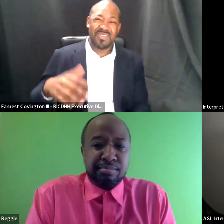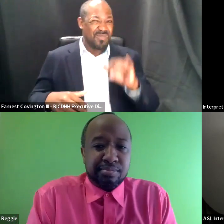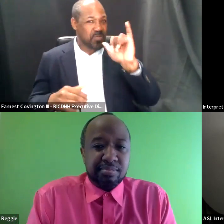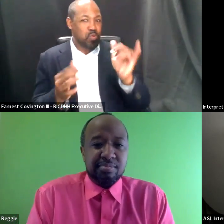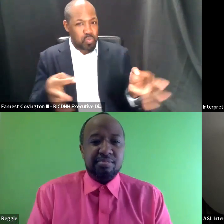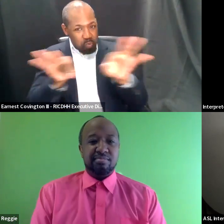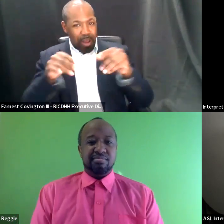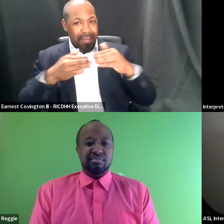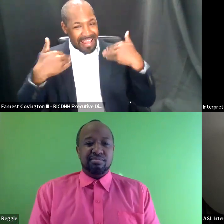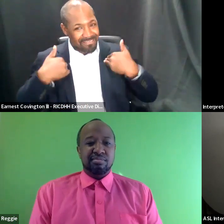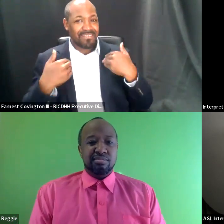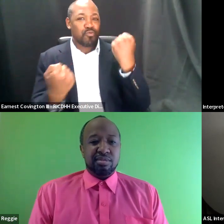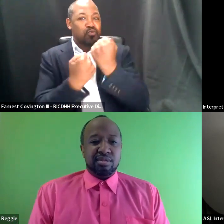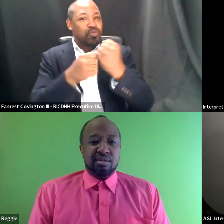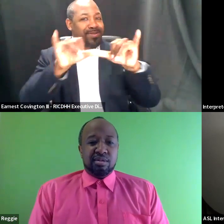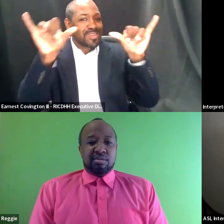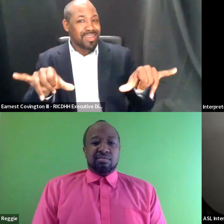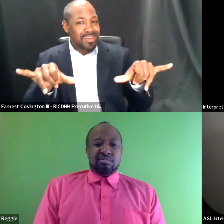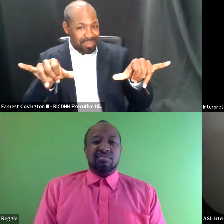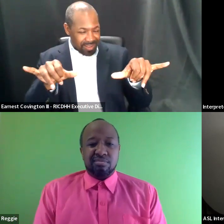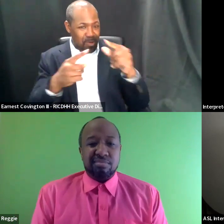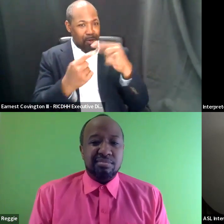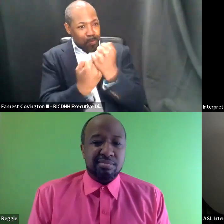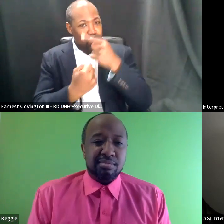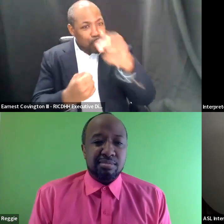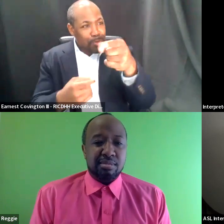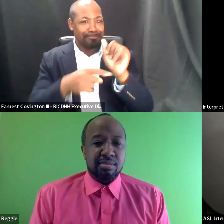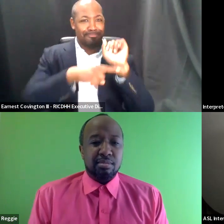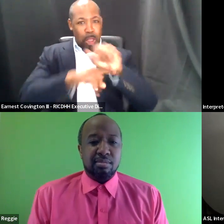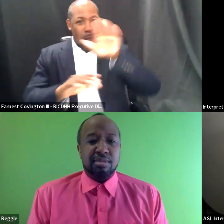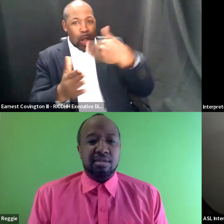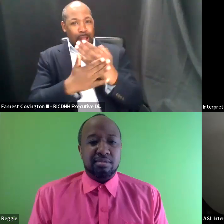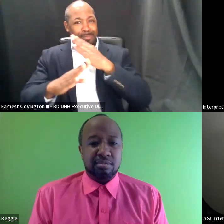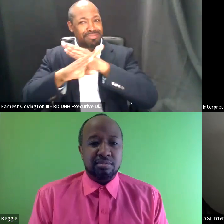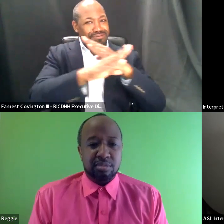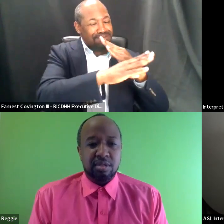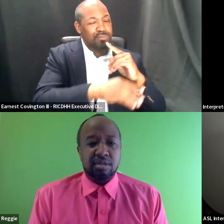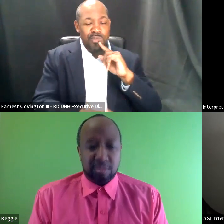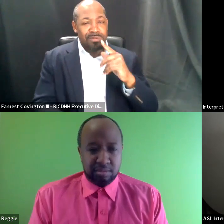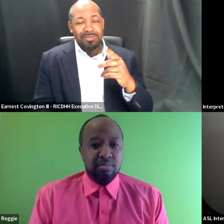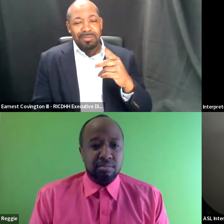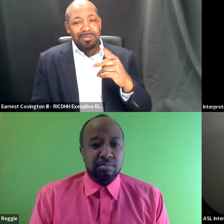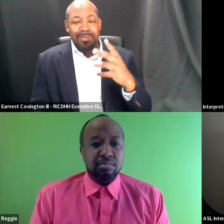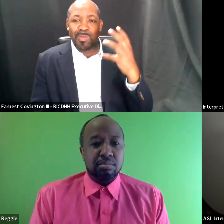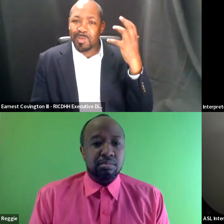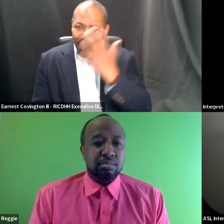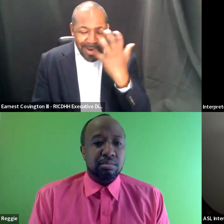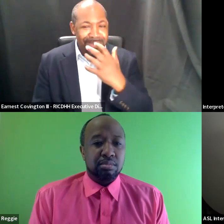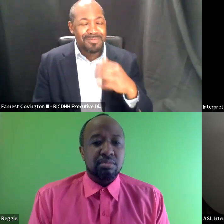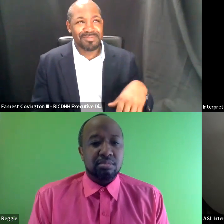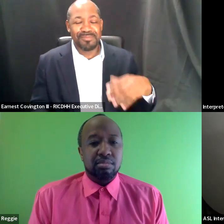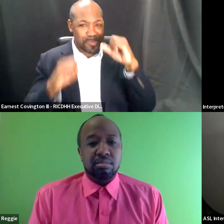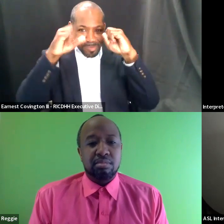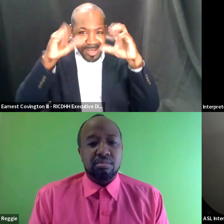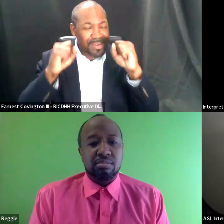overcome things, and as well as myself reaching out and seeking support. Well, and I think that just shows how important it is to